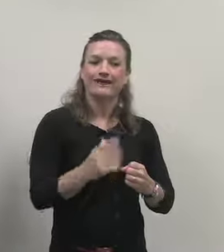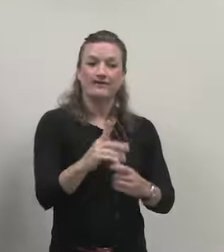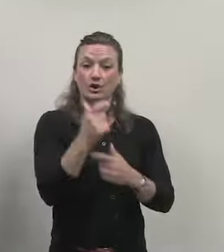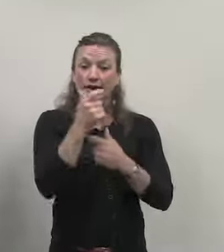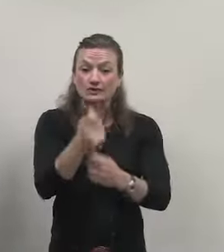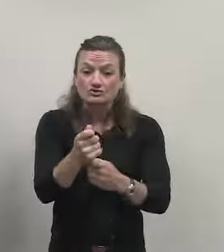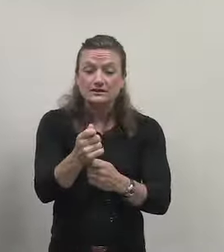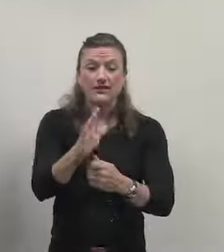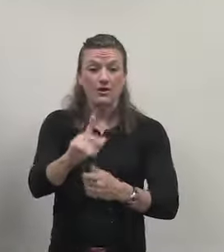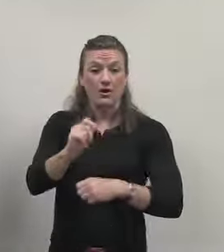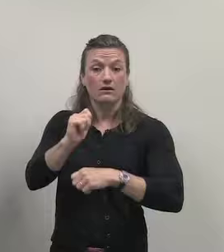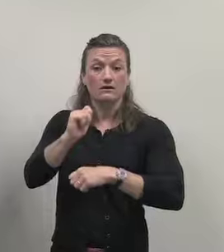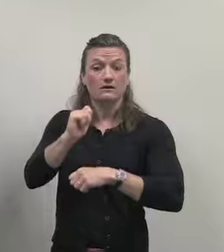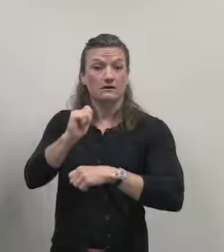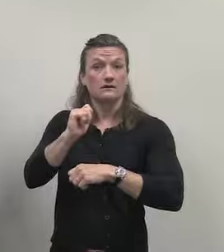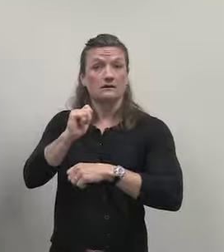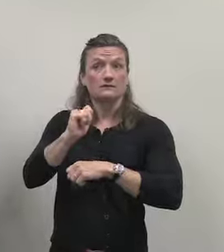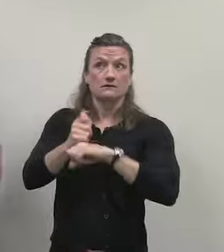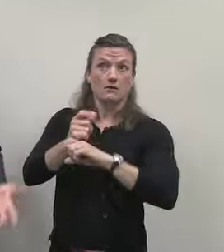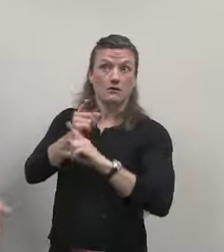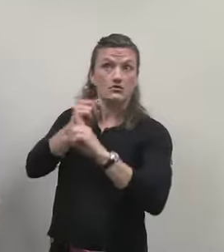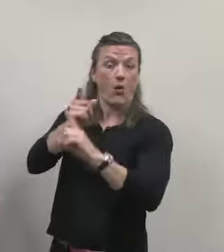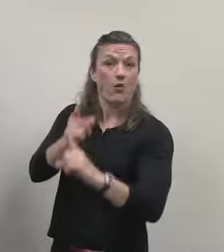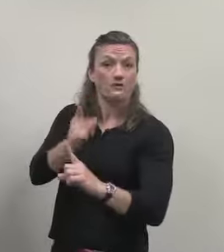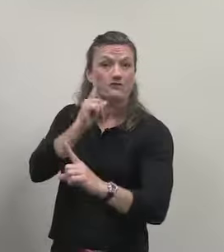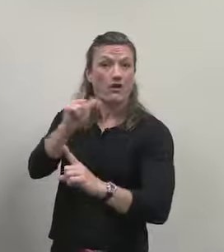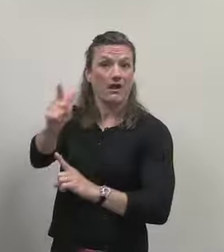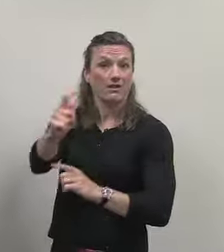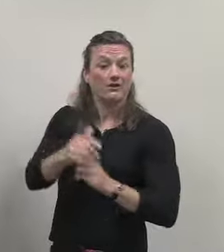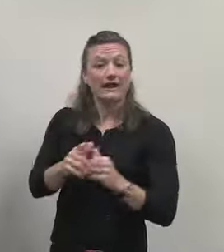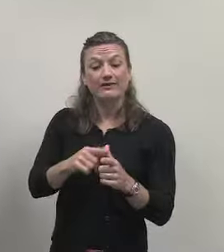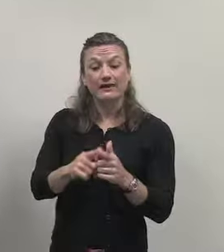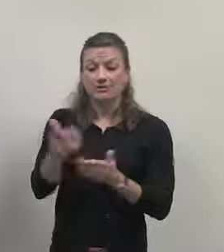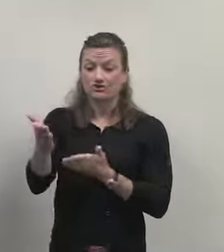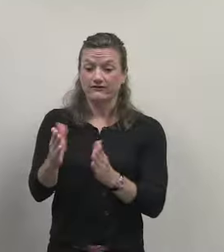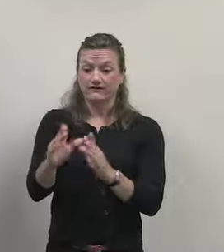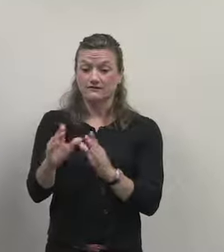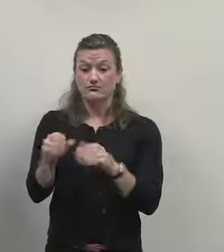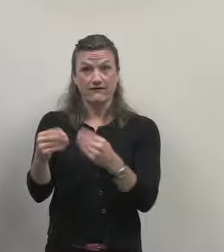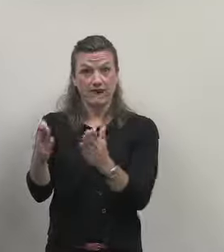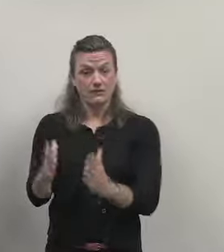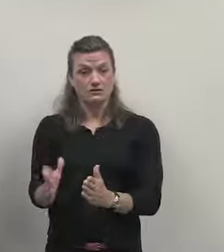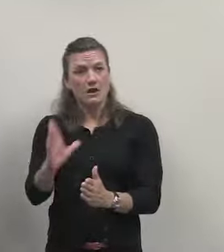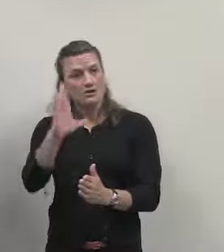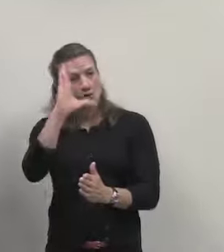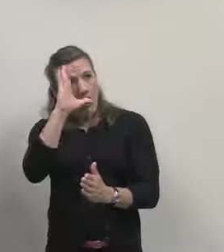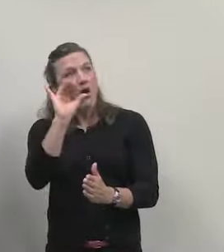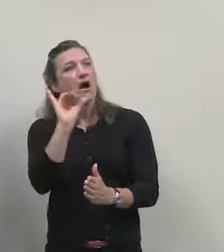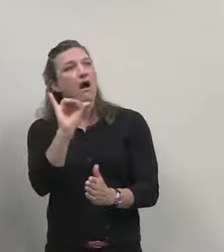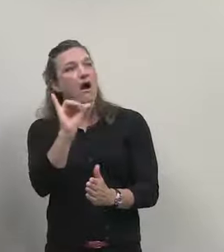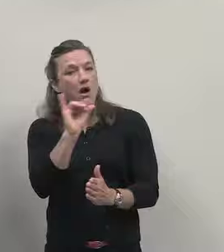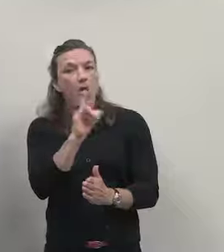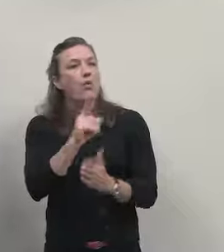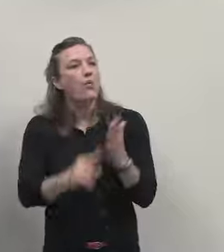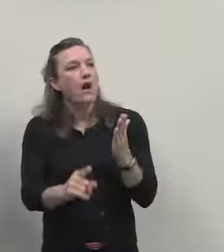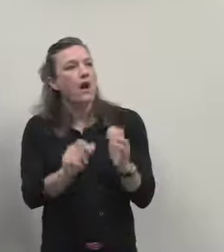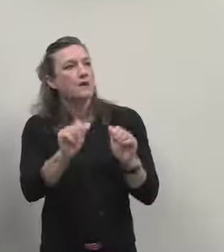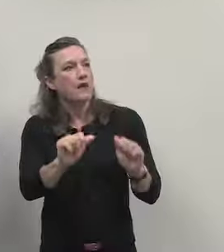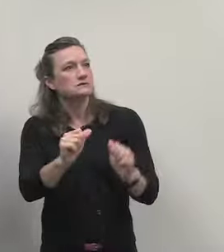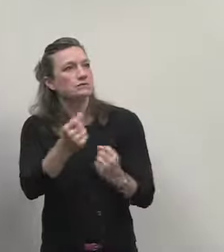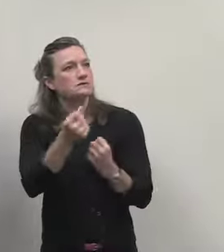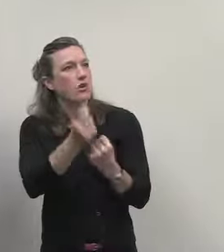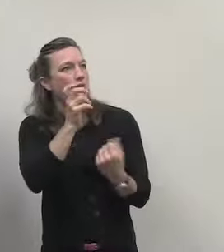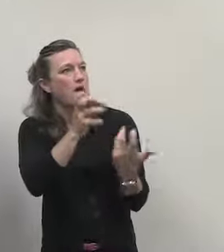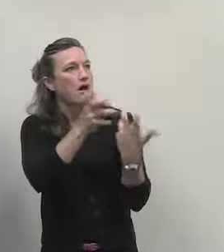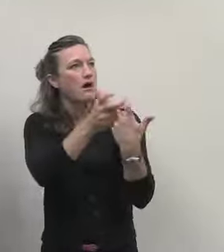their post-school goals so that the service providers know what possible supports they're going to need